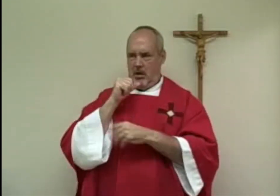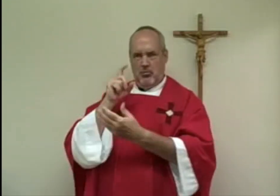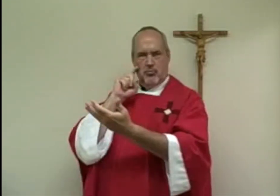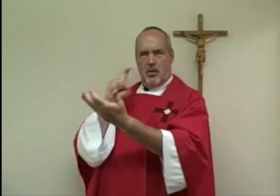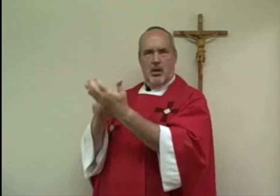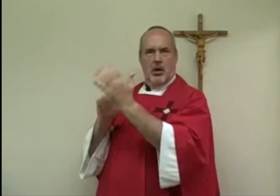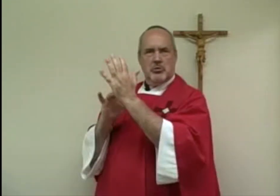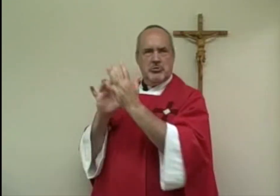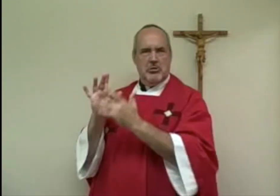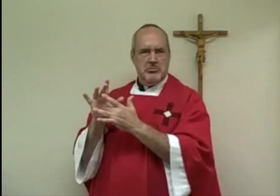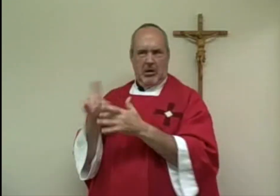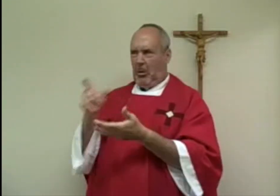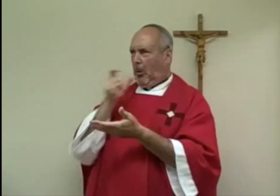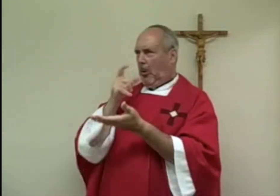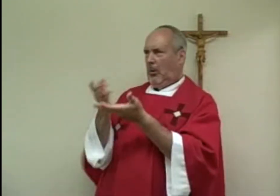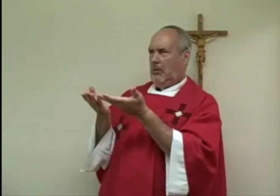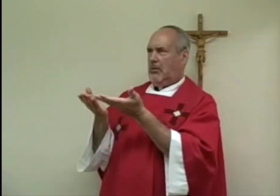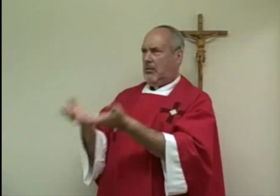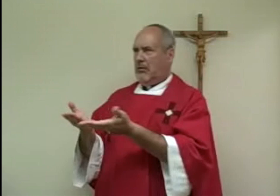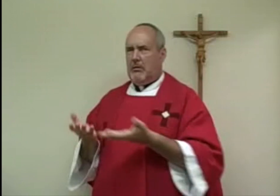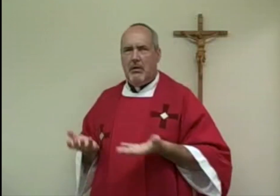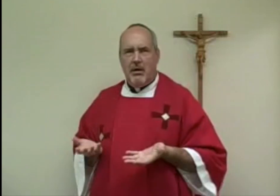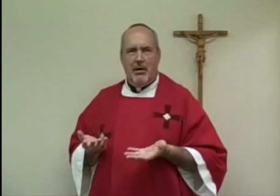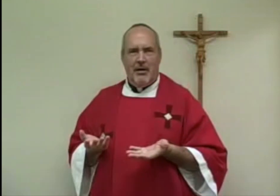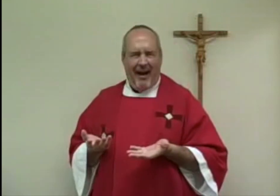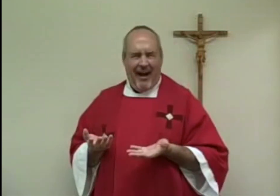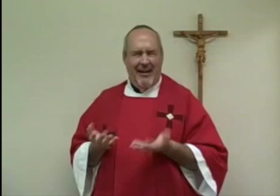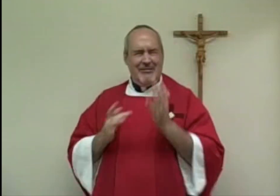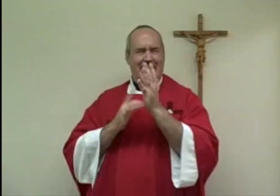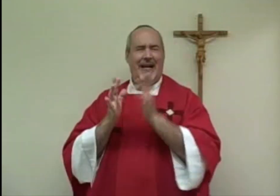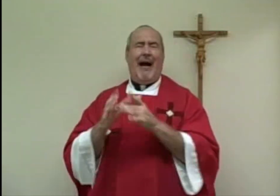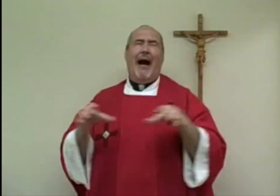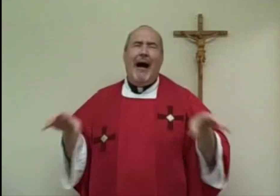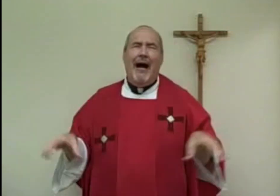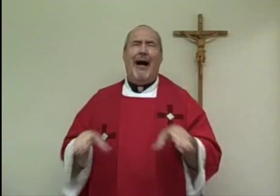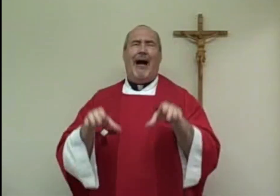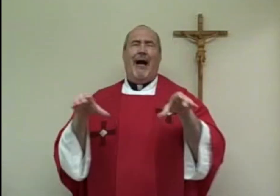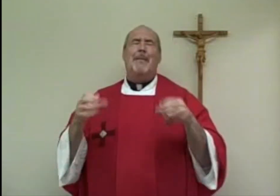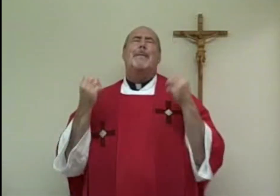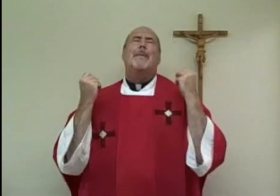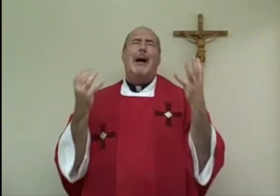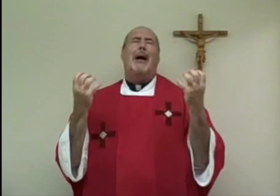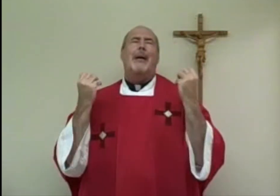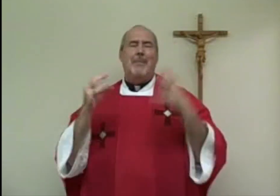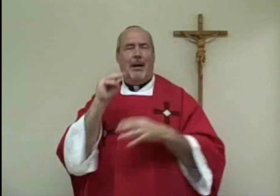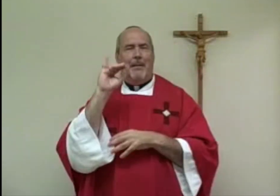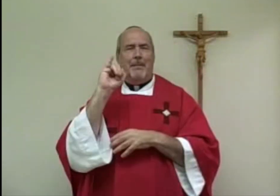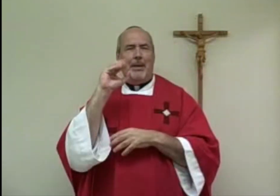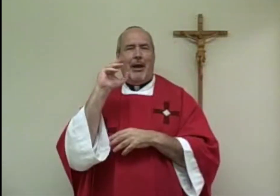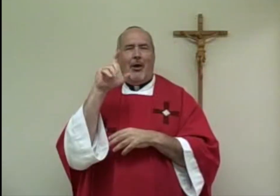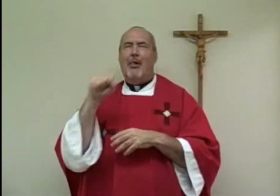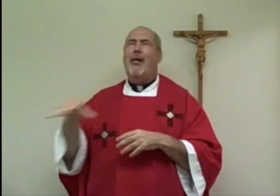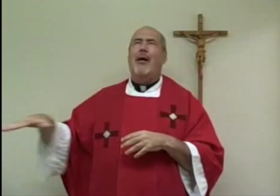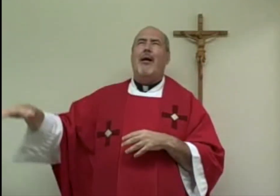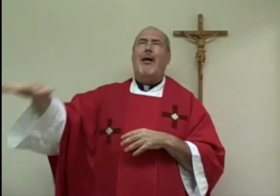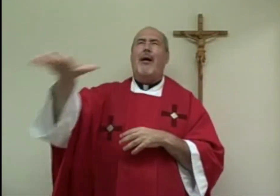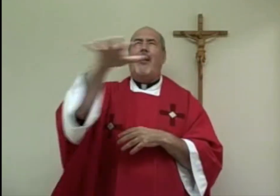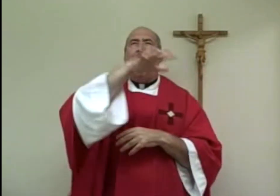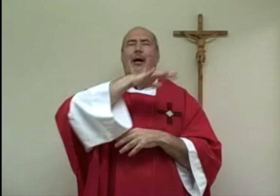And people in Jerusalem didn't recognize Jesus at all, not knowing who he was, in spite of the many miracles and